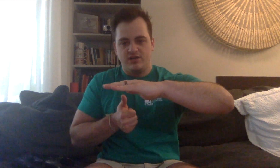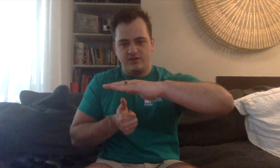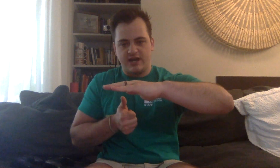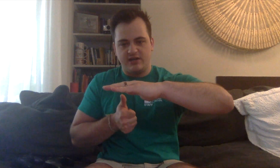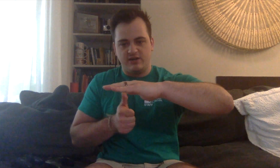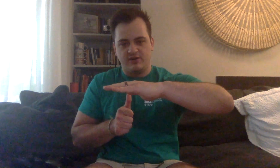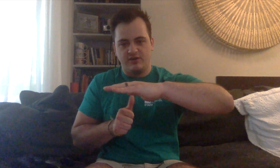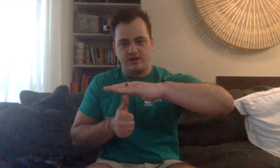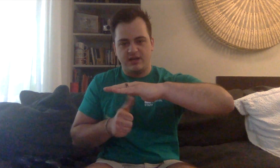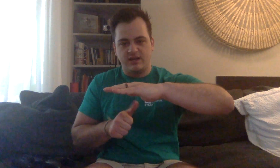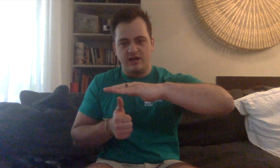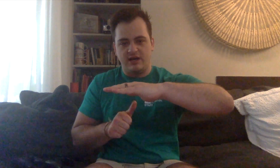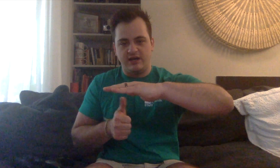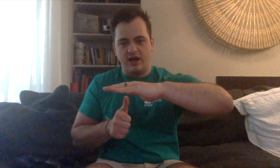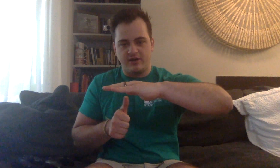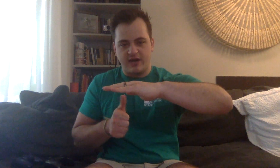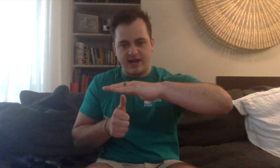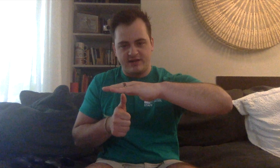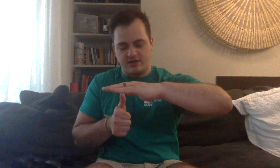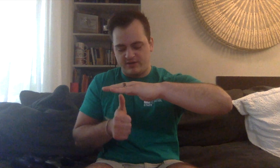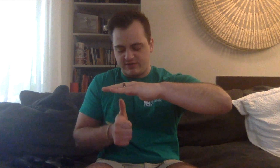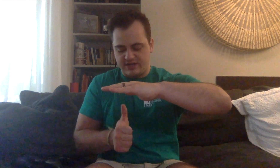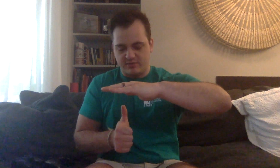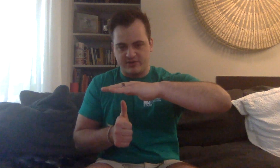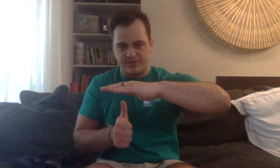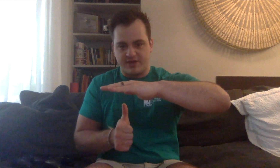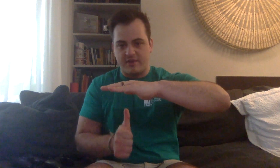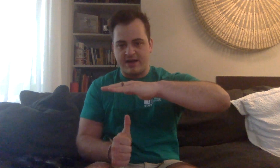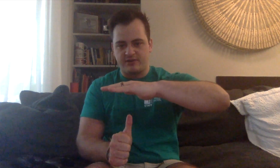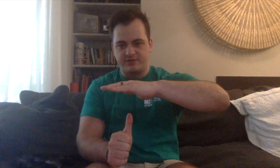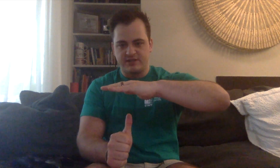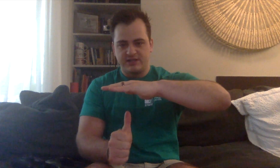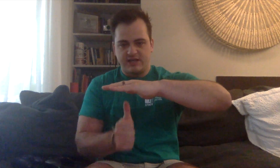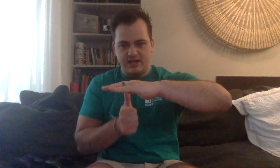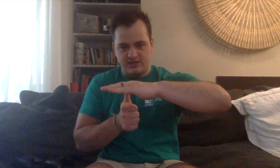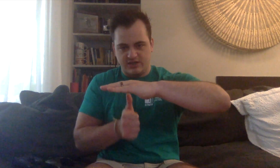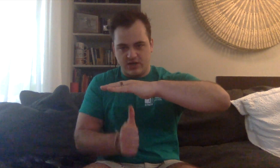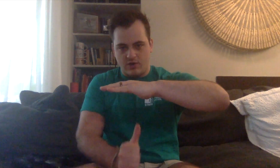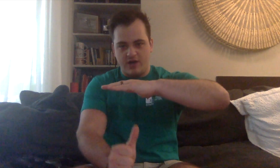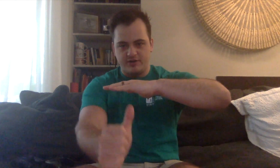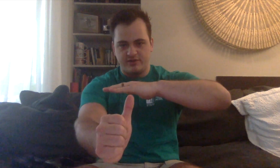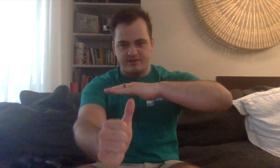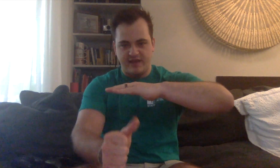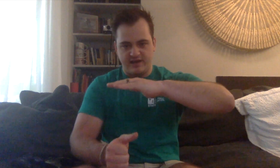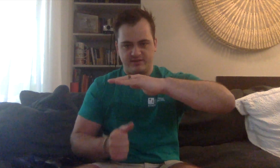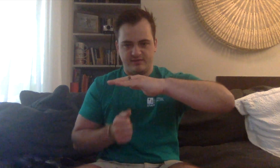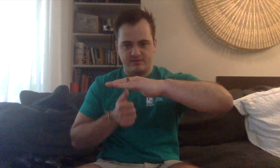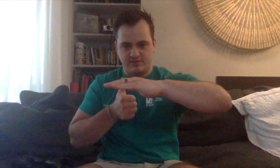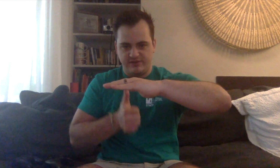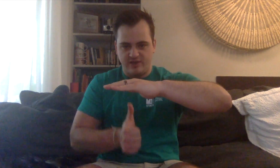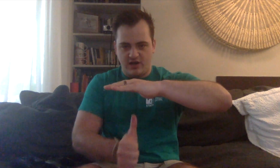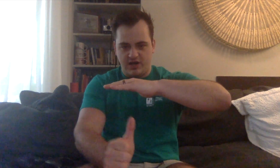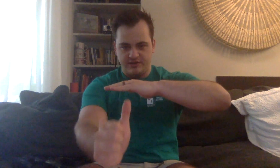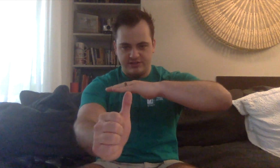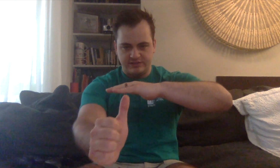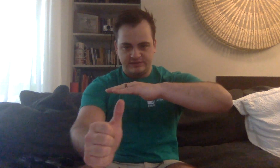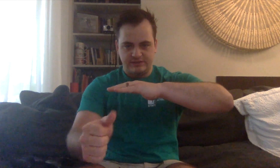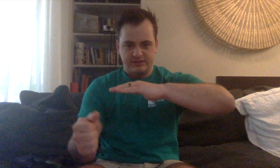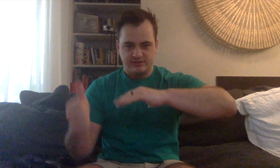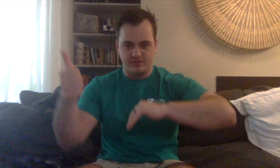got your other hand over here with your thumb out, and you're going to go under this hand. So it's under. So you're